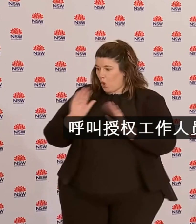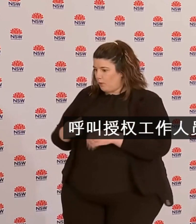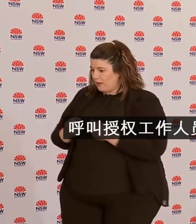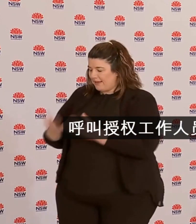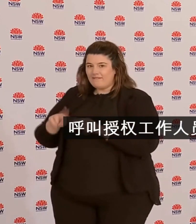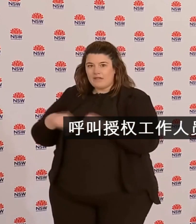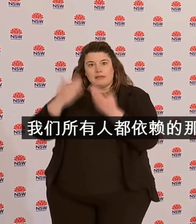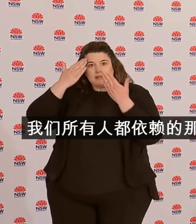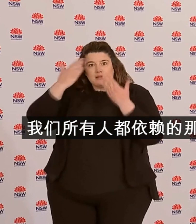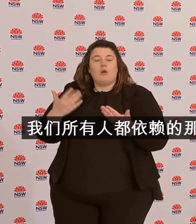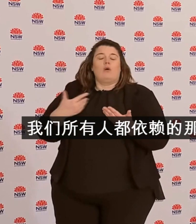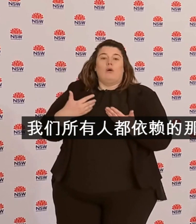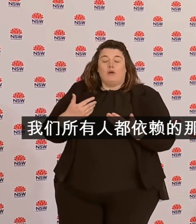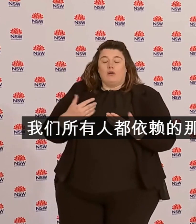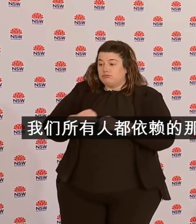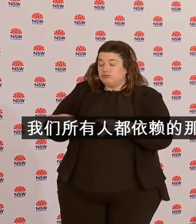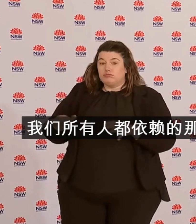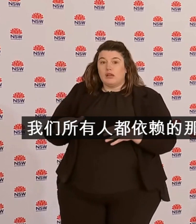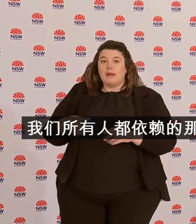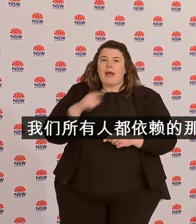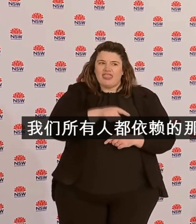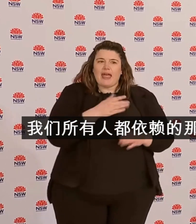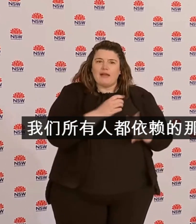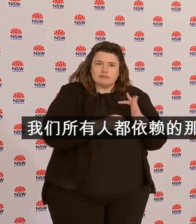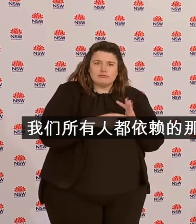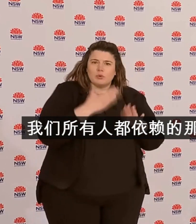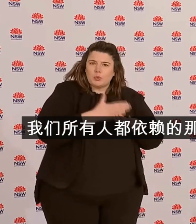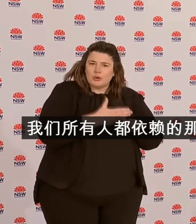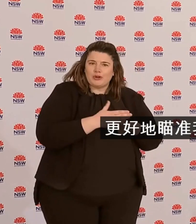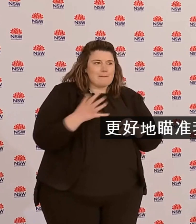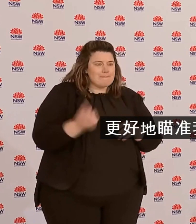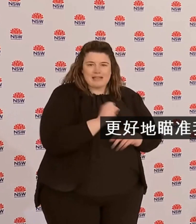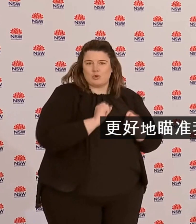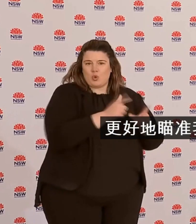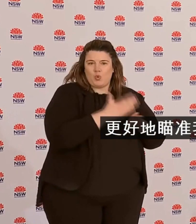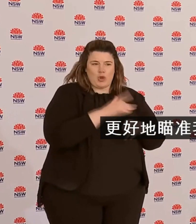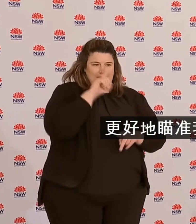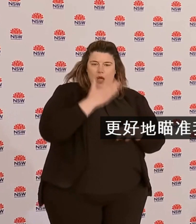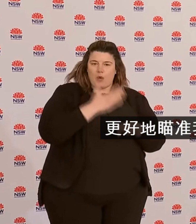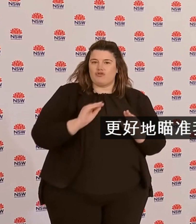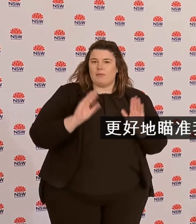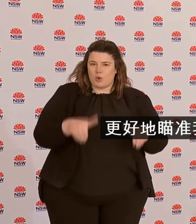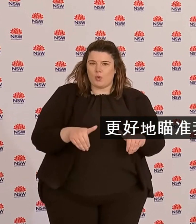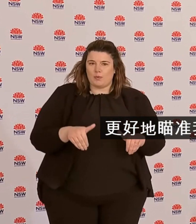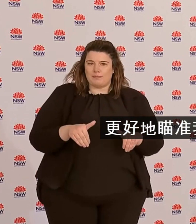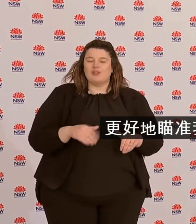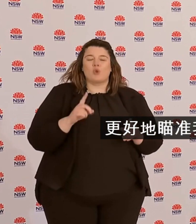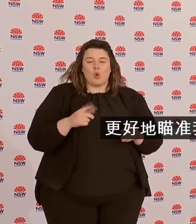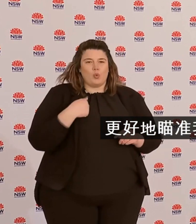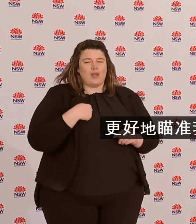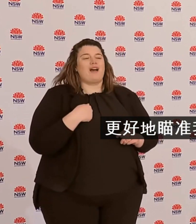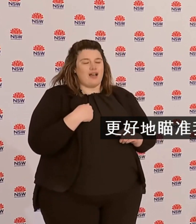care, people who are doing those tasks that all of us rely on. So what we have now is better line of sight on what we